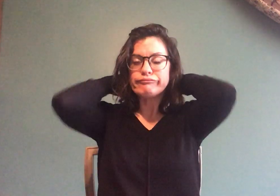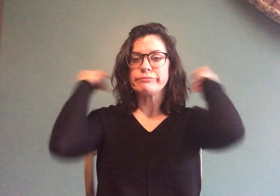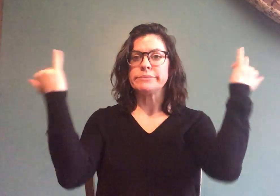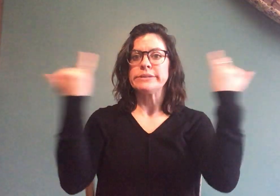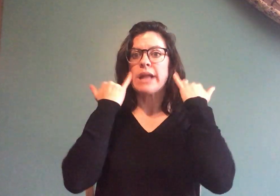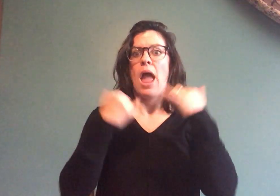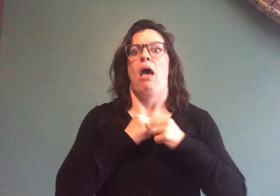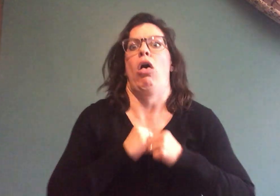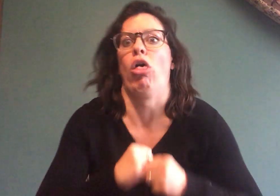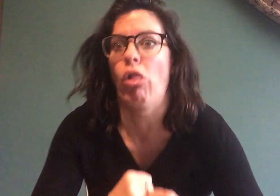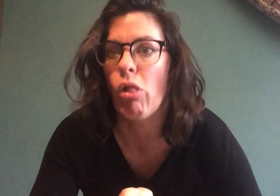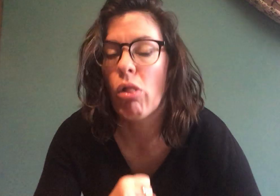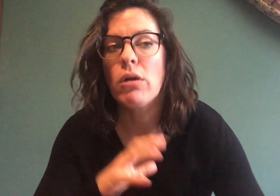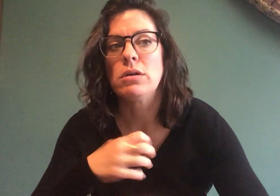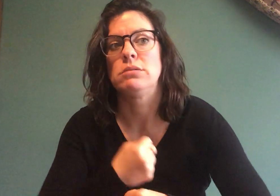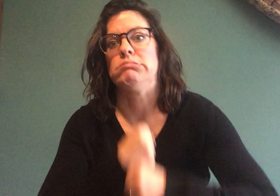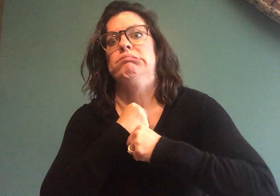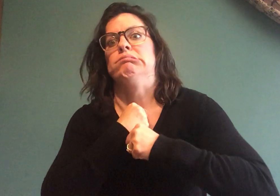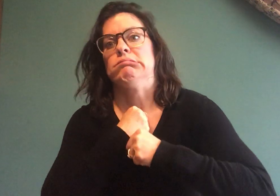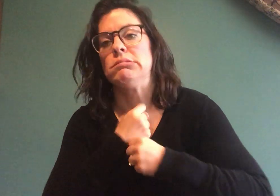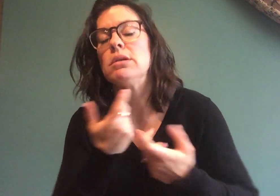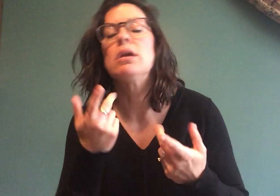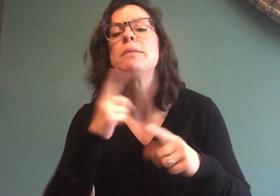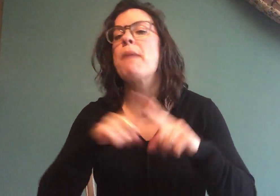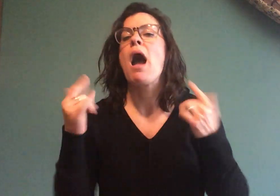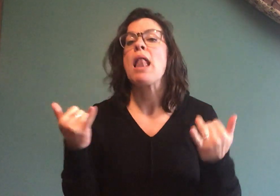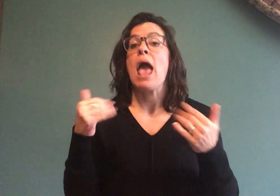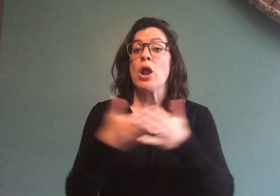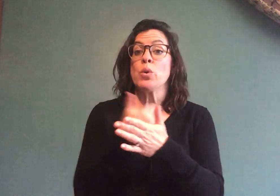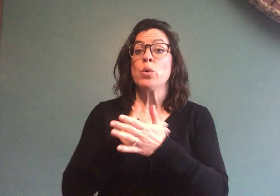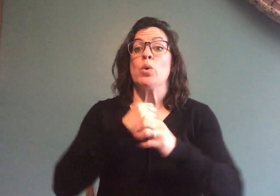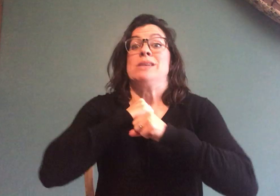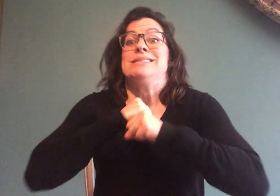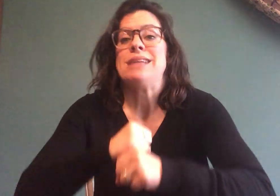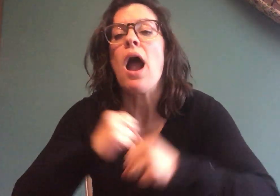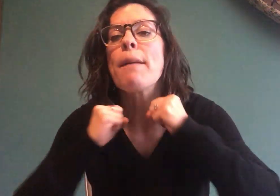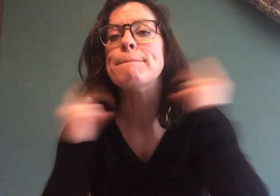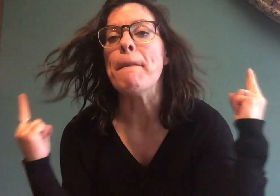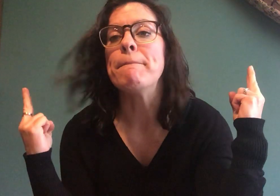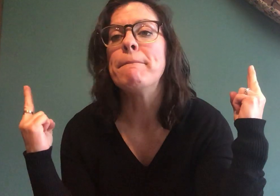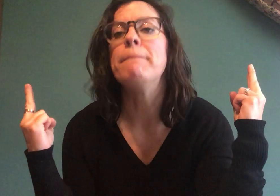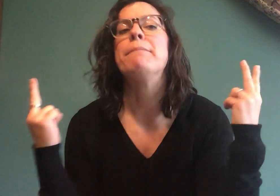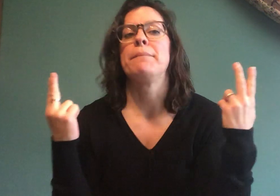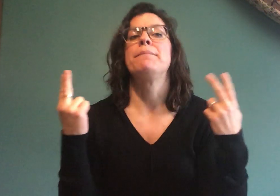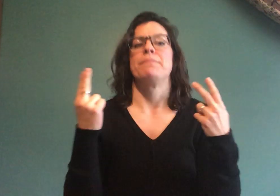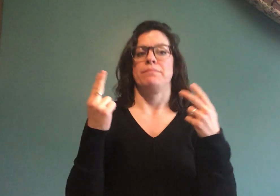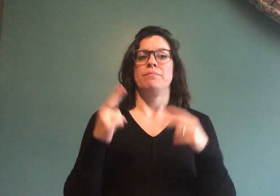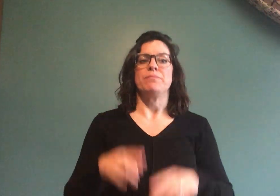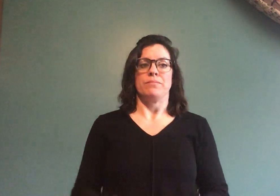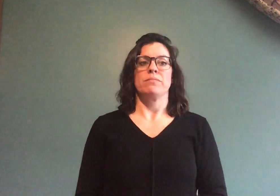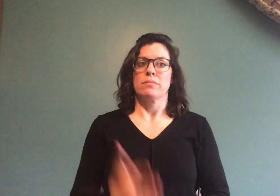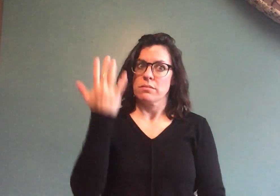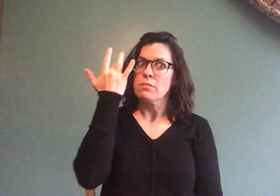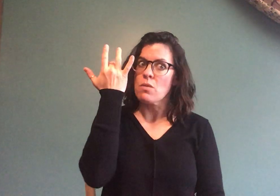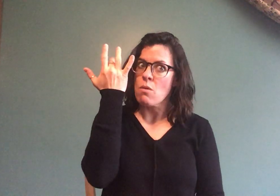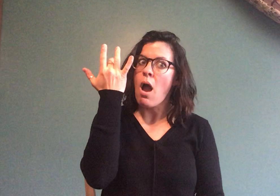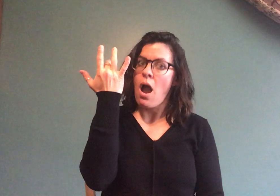do that. All right, for that particular reason. If you're bending down, okay, and